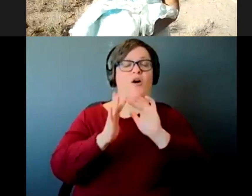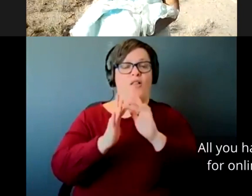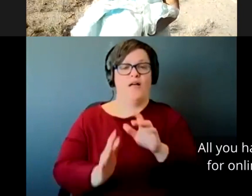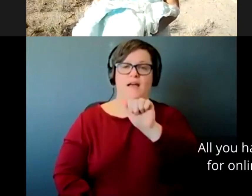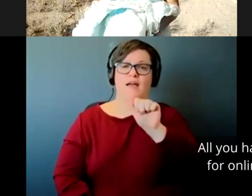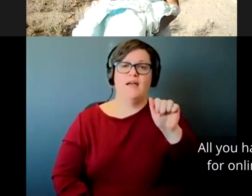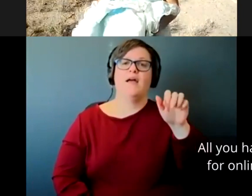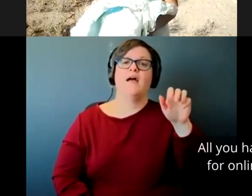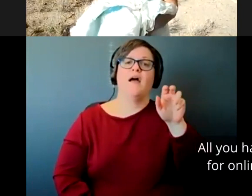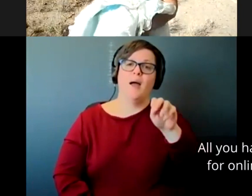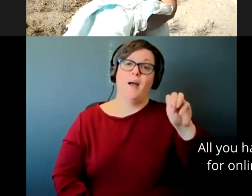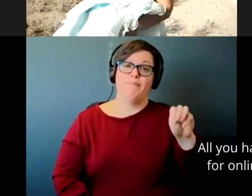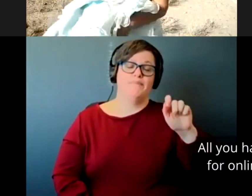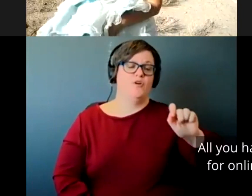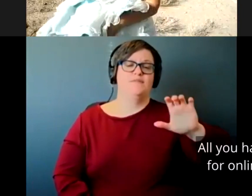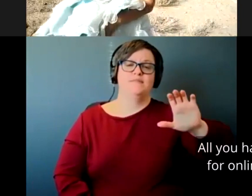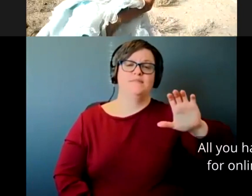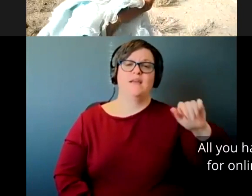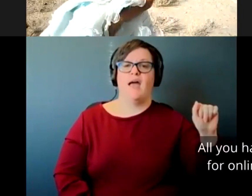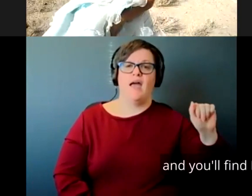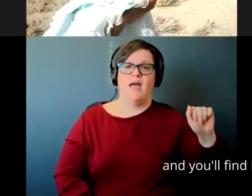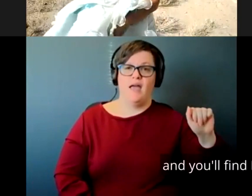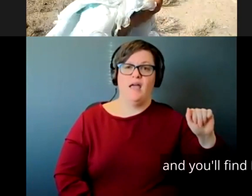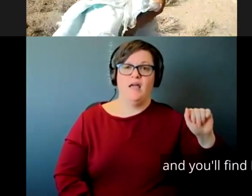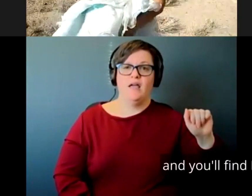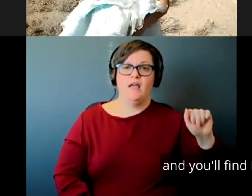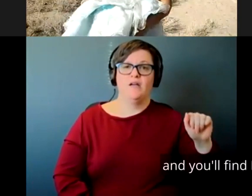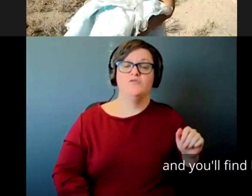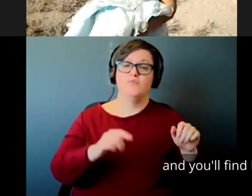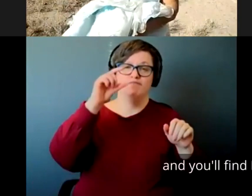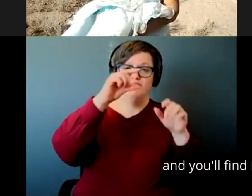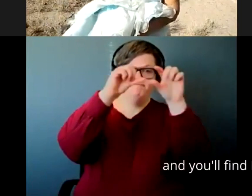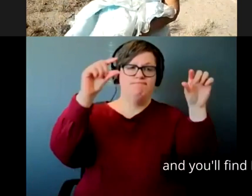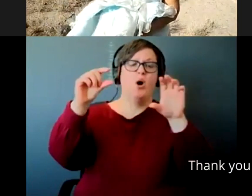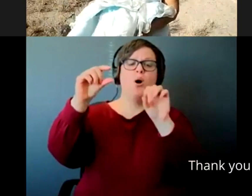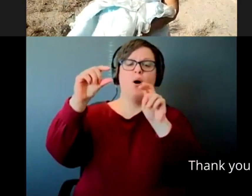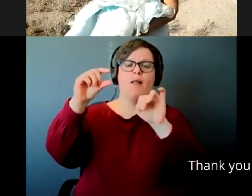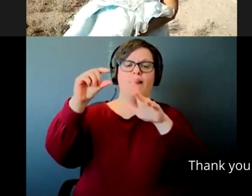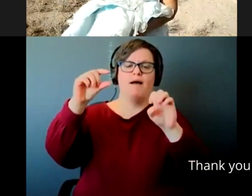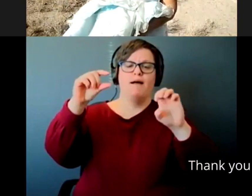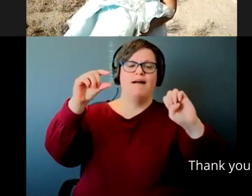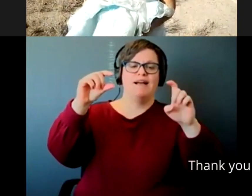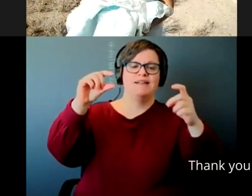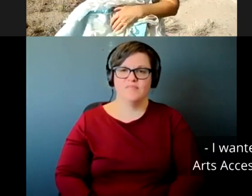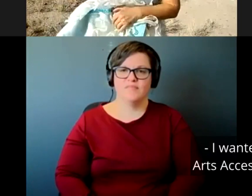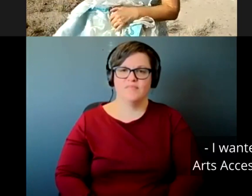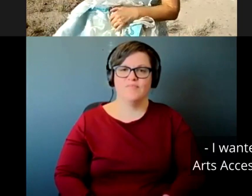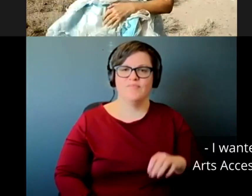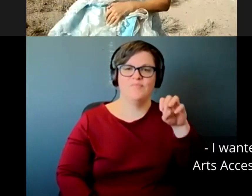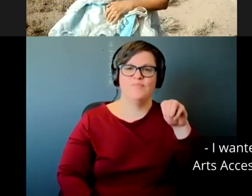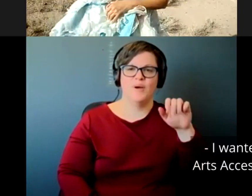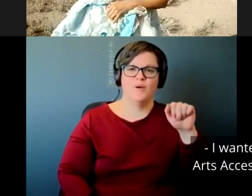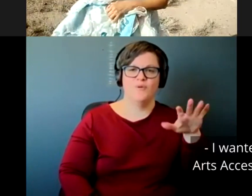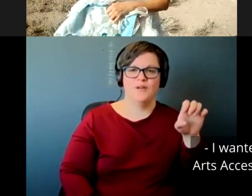aanm.ca. All you have to do is look for online exhibitions, and you'll find Marie right at the top. Thank you again, everybody. I wanted